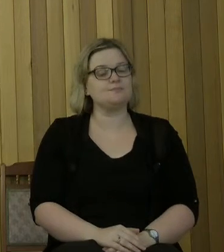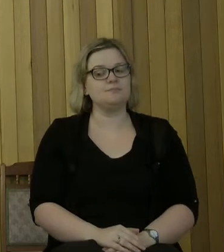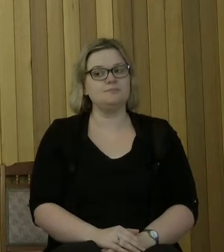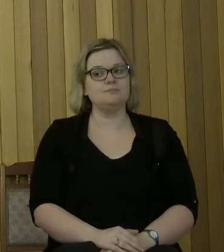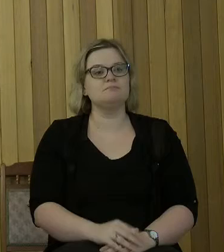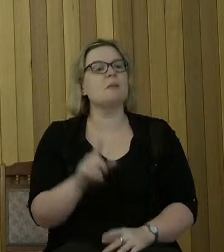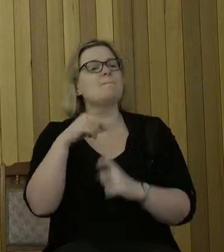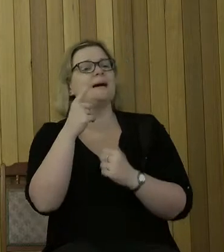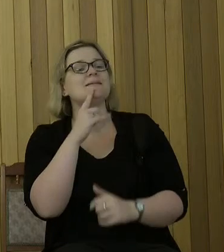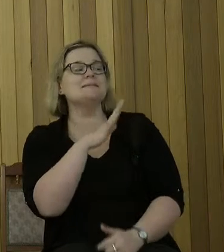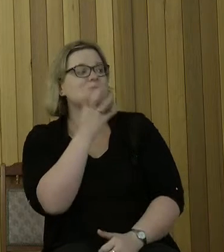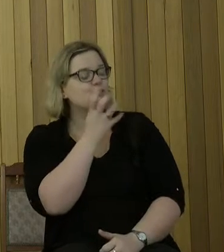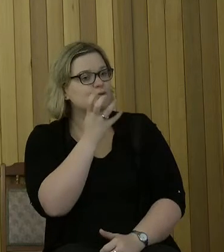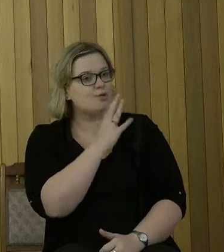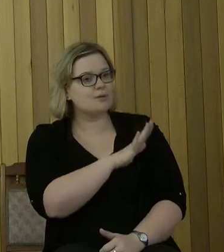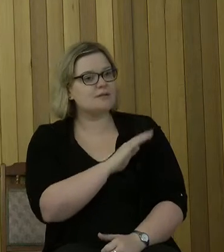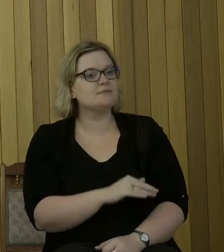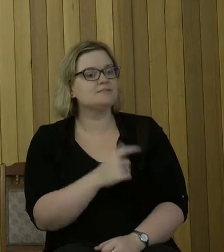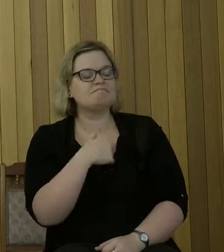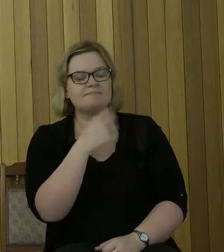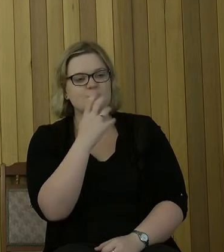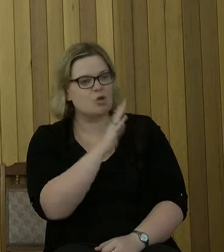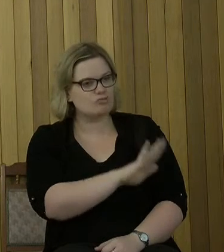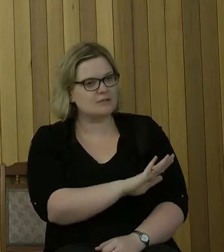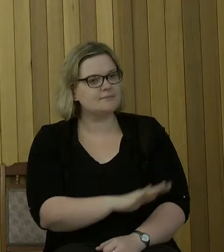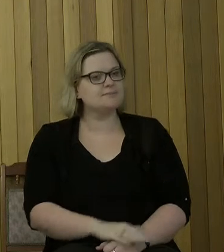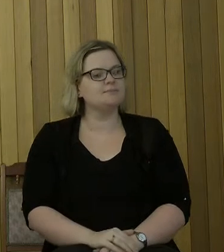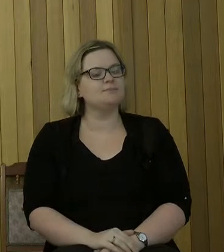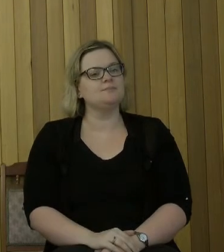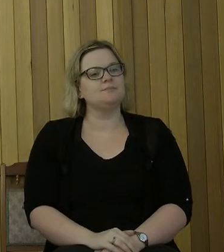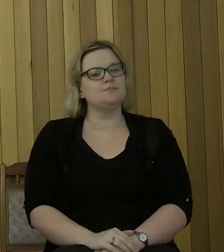"I'm so sorry," said the pastor. "I'm so sorry."